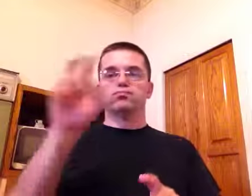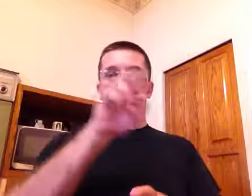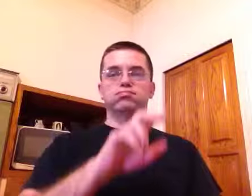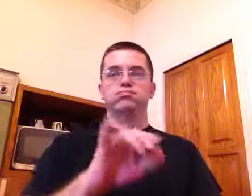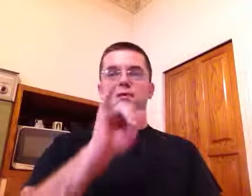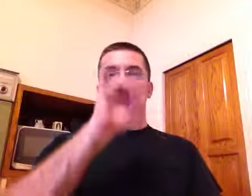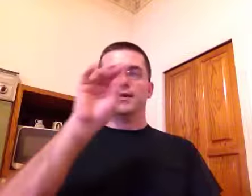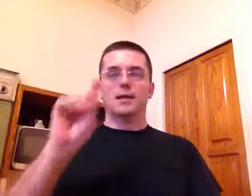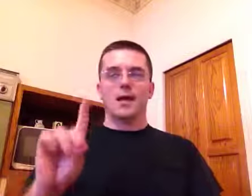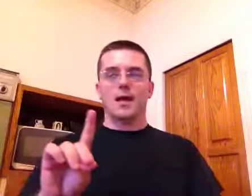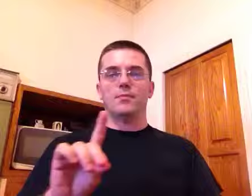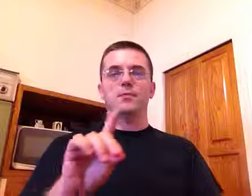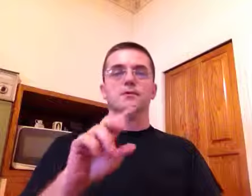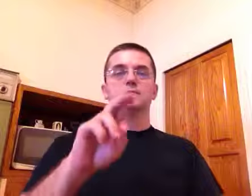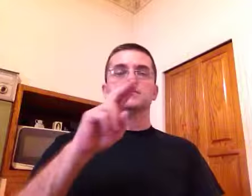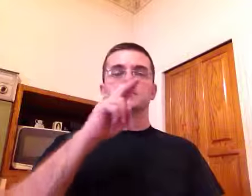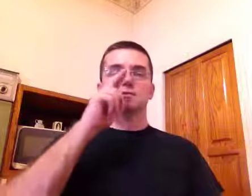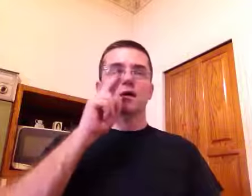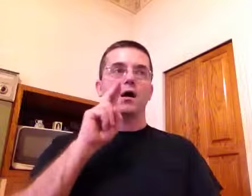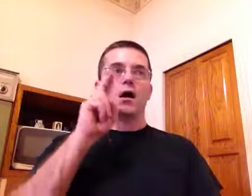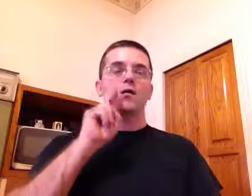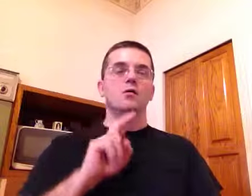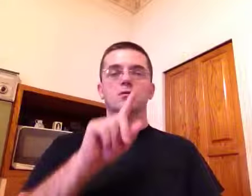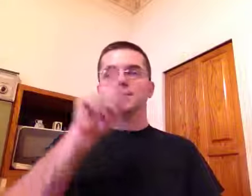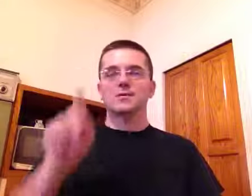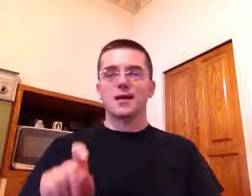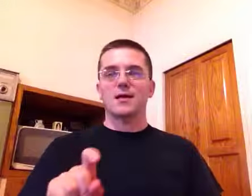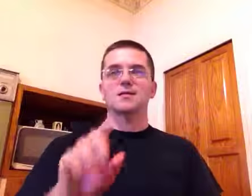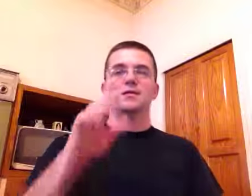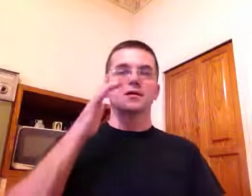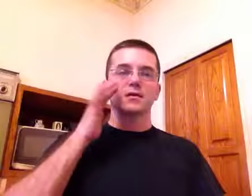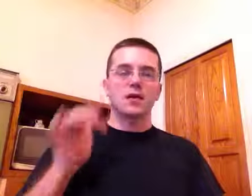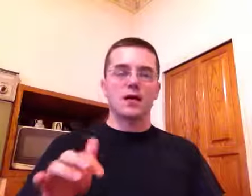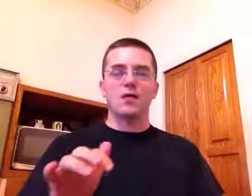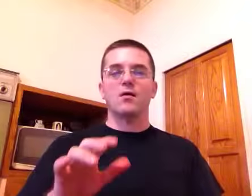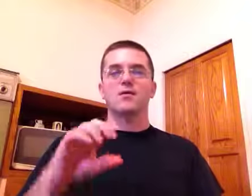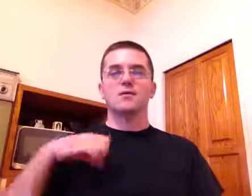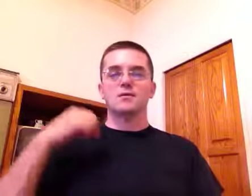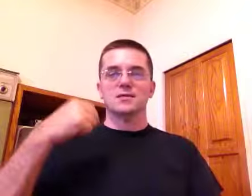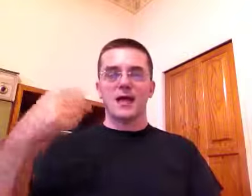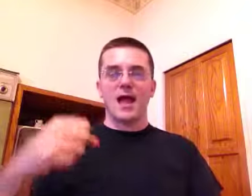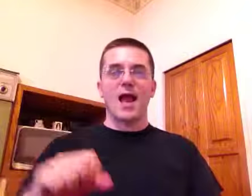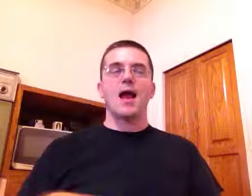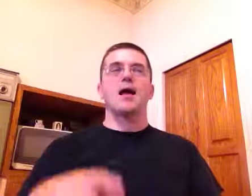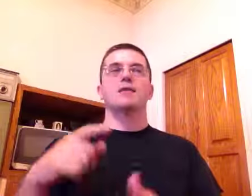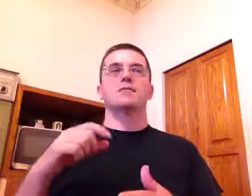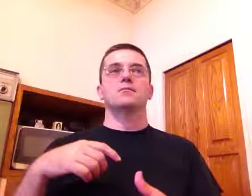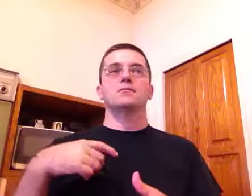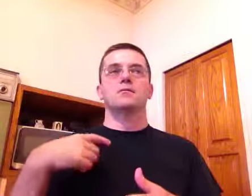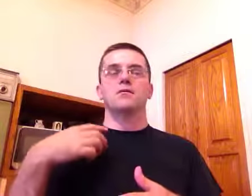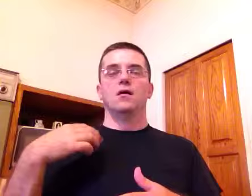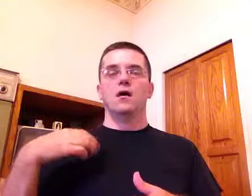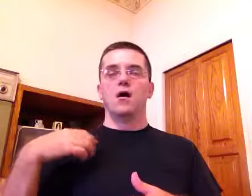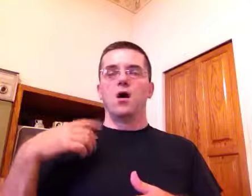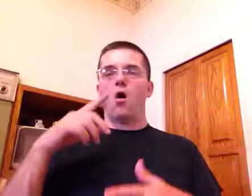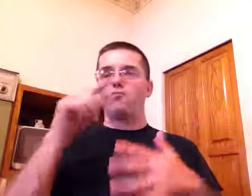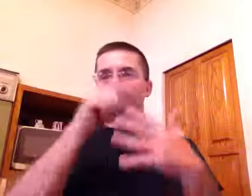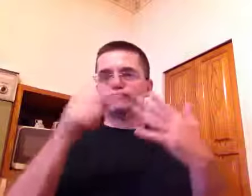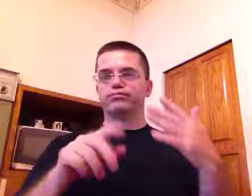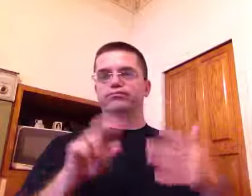Nashville, Phoenix, Houston, Oklahoma City, Fresno, Denver, Seattle. We're all over the place this fall. Make plans to join us. Make